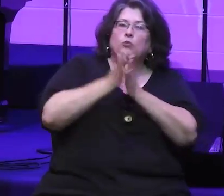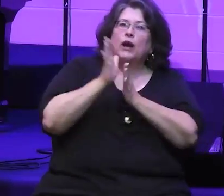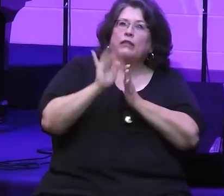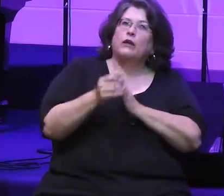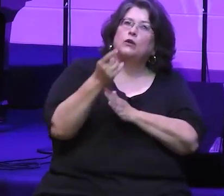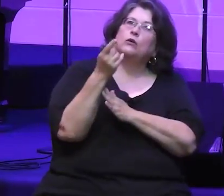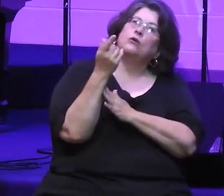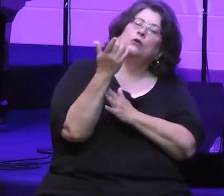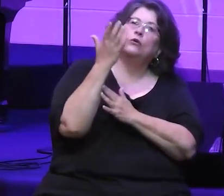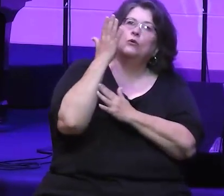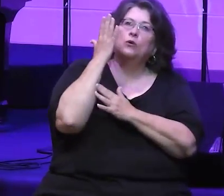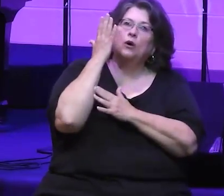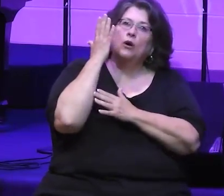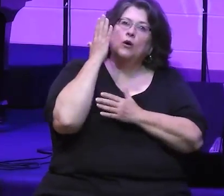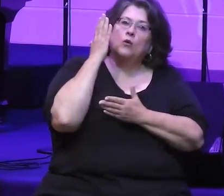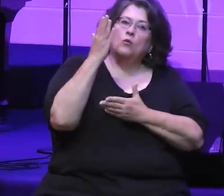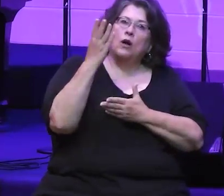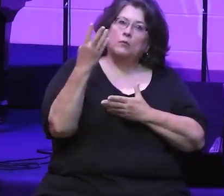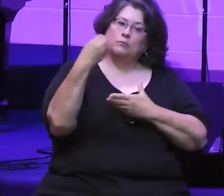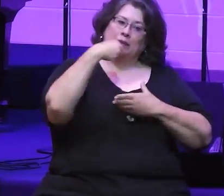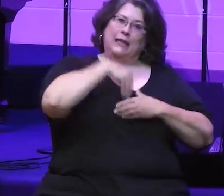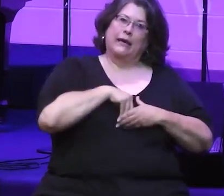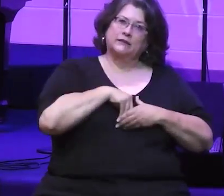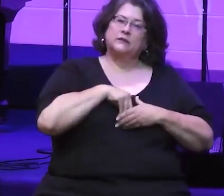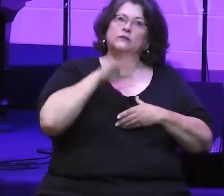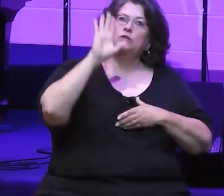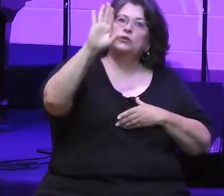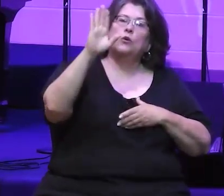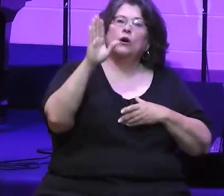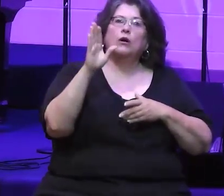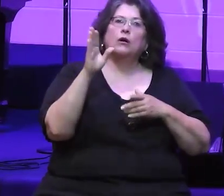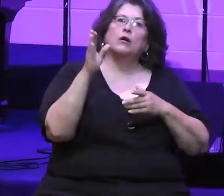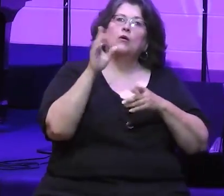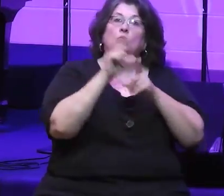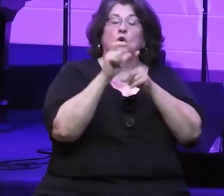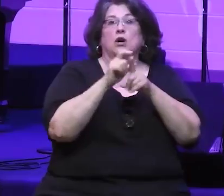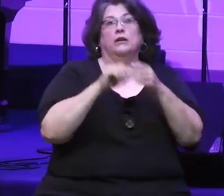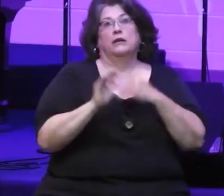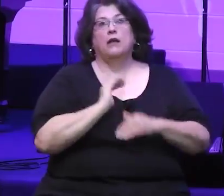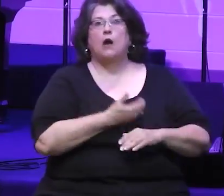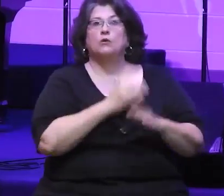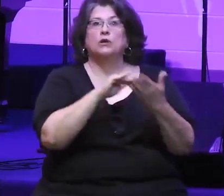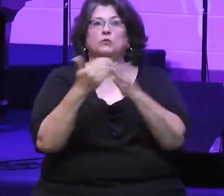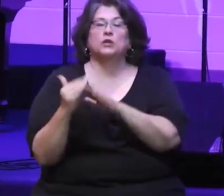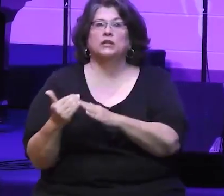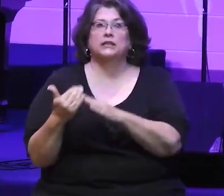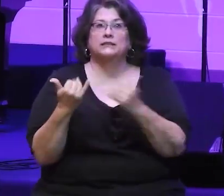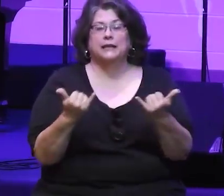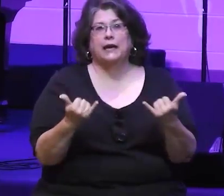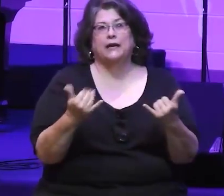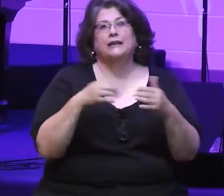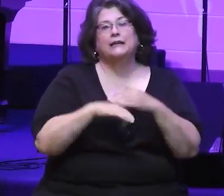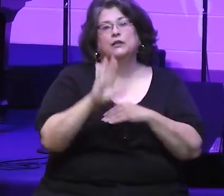word would be planted in the life of this community today. And we pray this all in your name, Jesus. Amen.